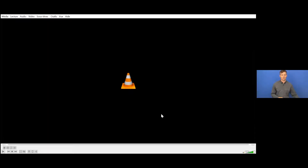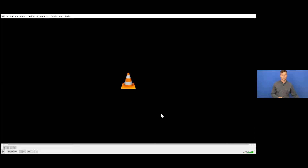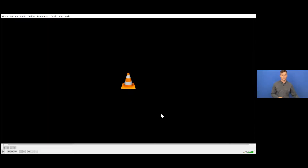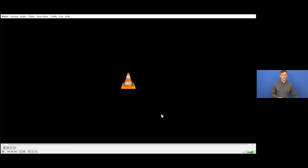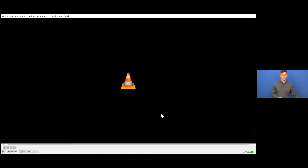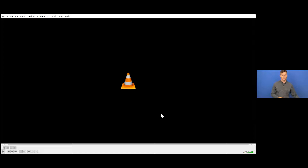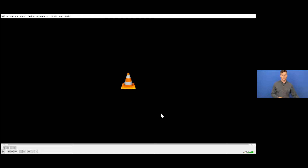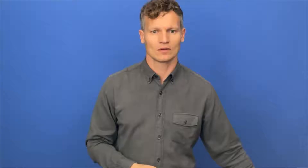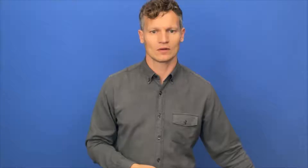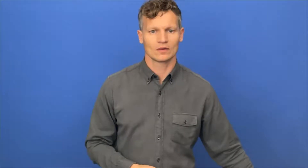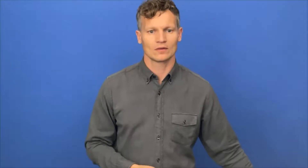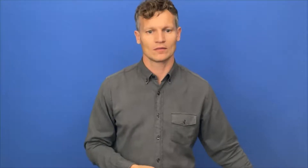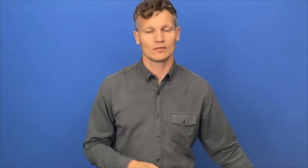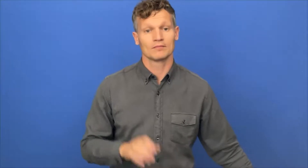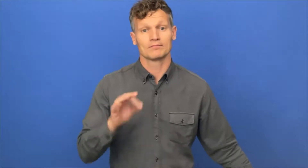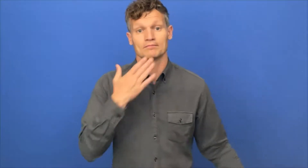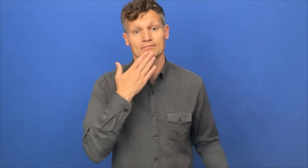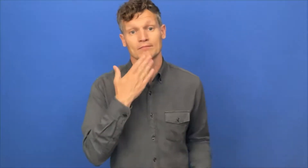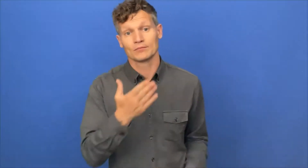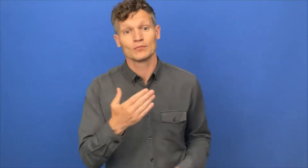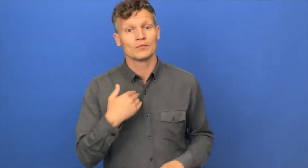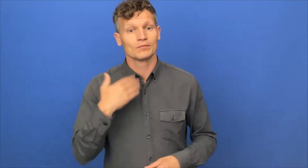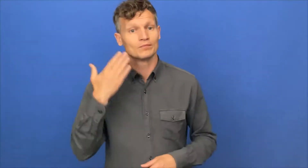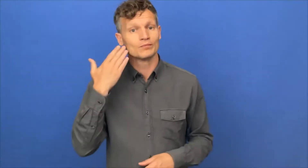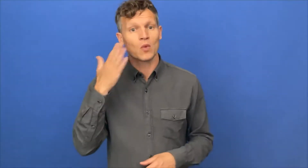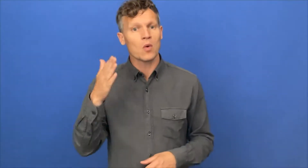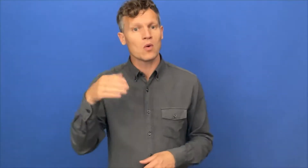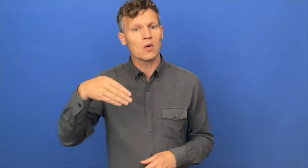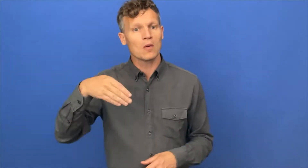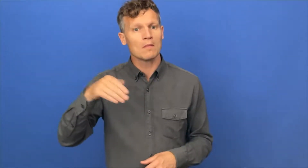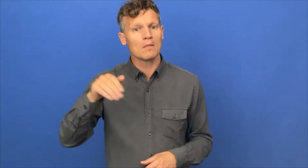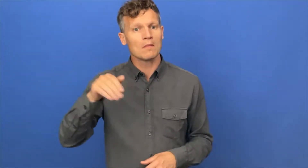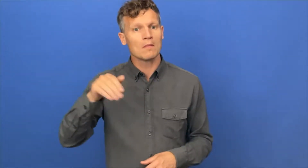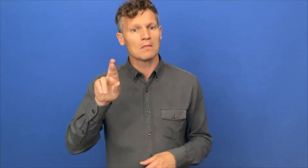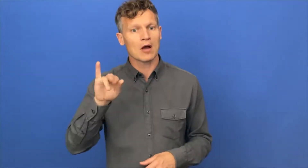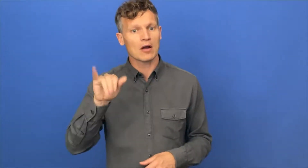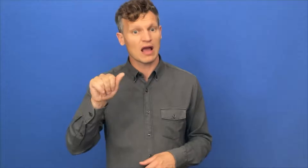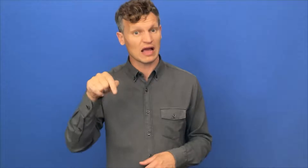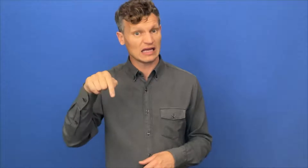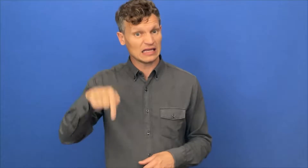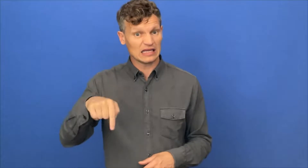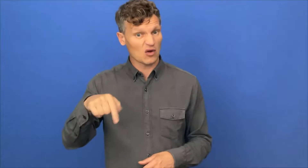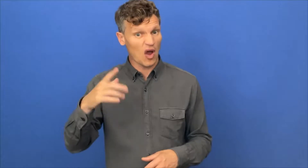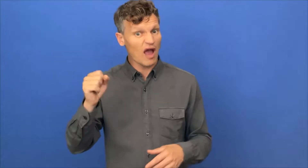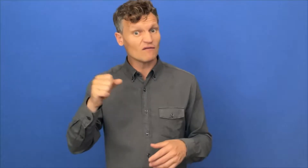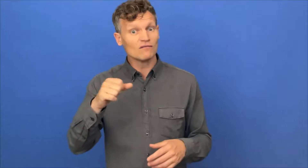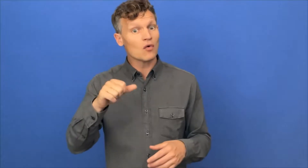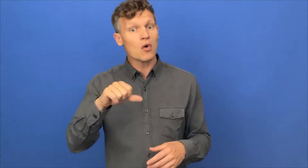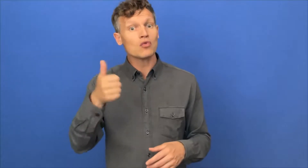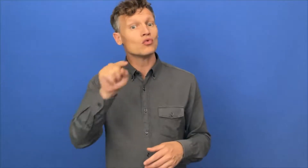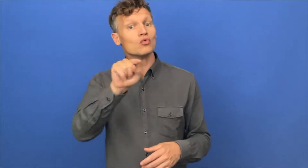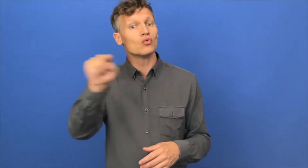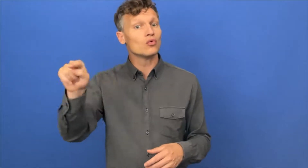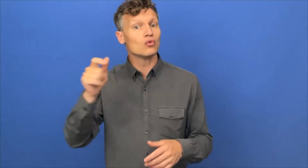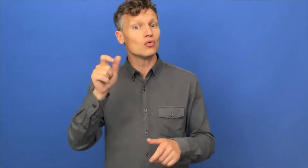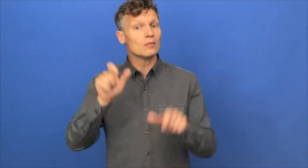Thanks a lot. I don't know if Maria is with us today or if we have friends from Kenya. I really want to thank